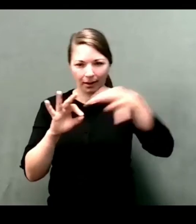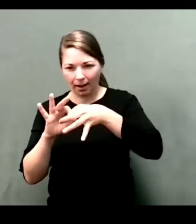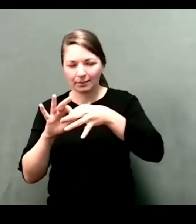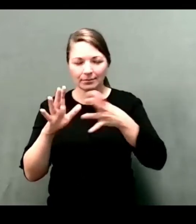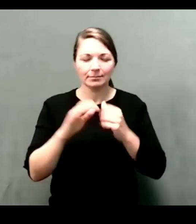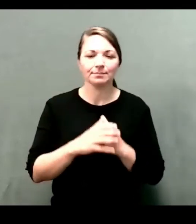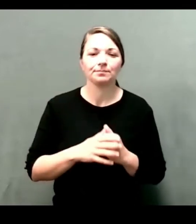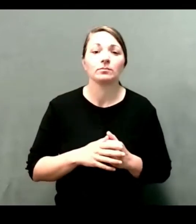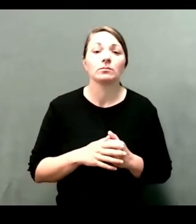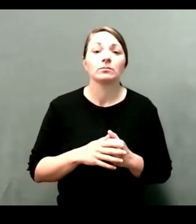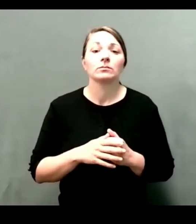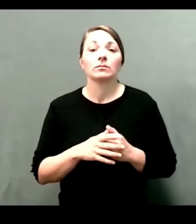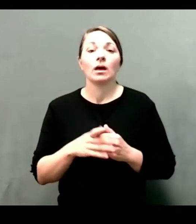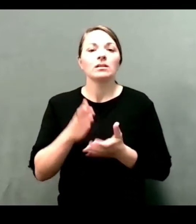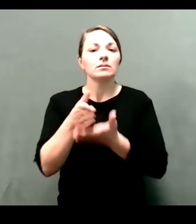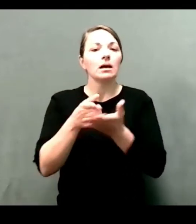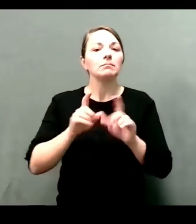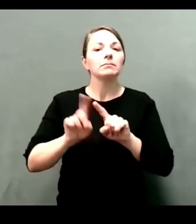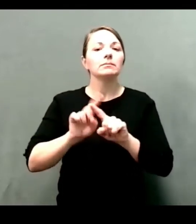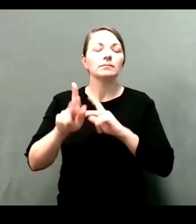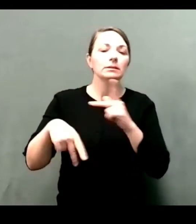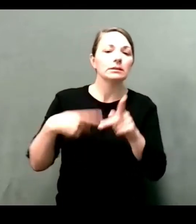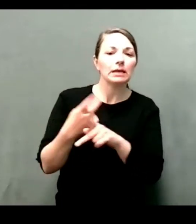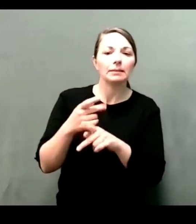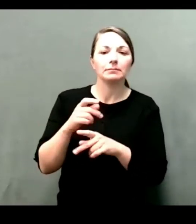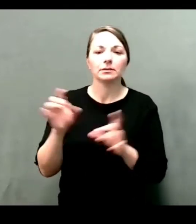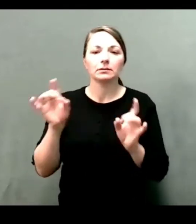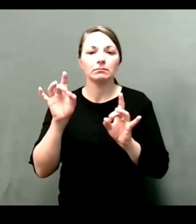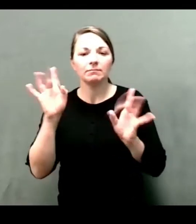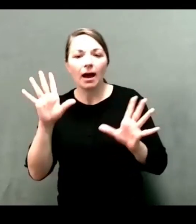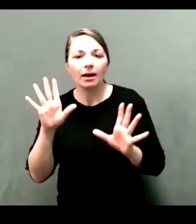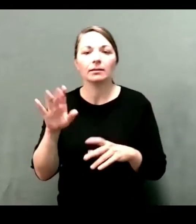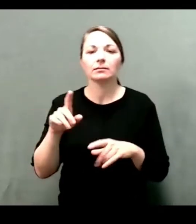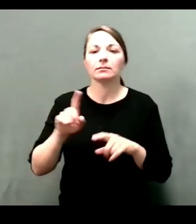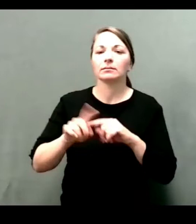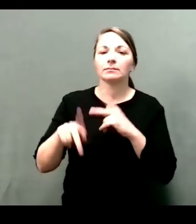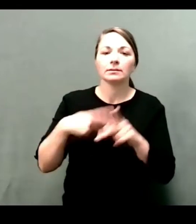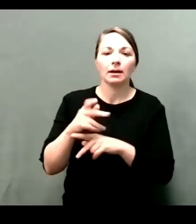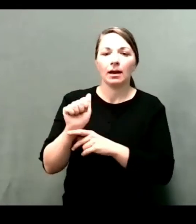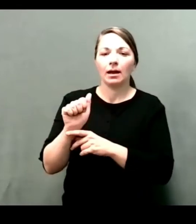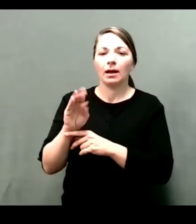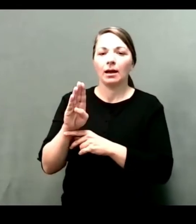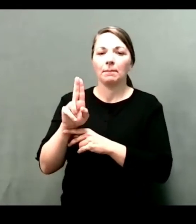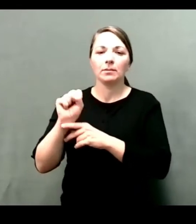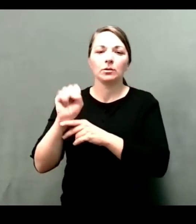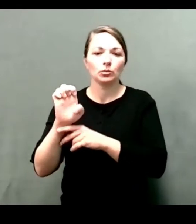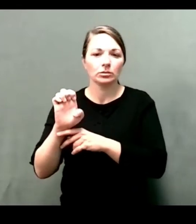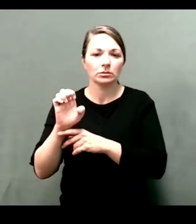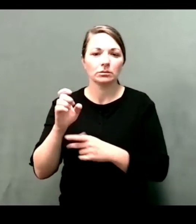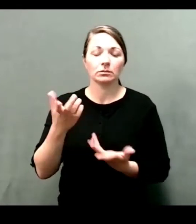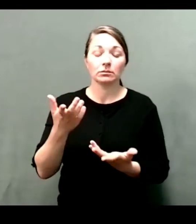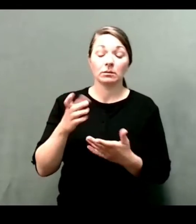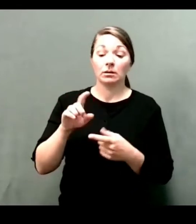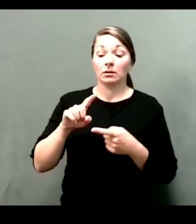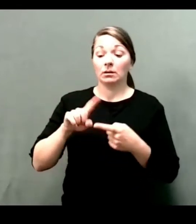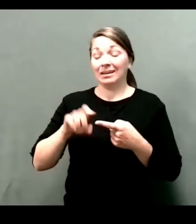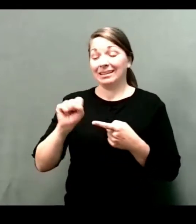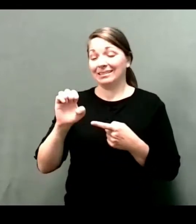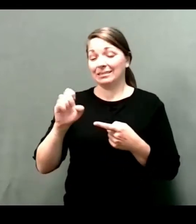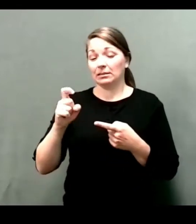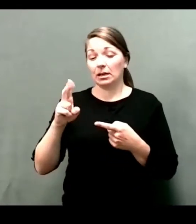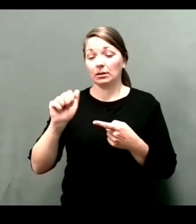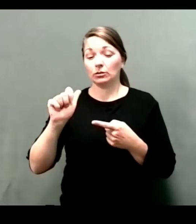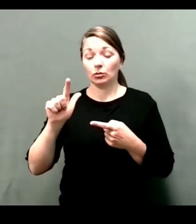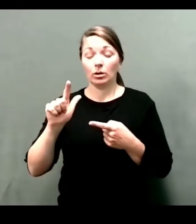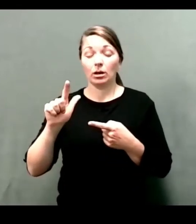different forms of abuse and violence that were actually present in the situation. So we broke it down. There were concerns for sexual abuse, there